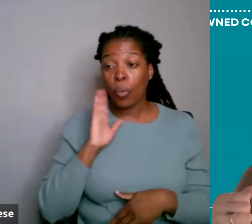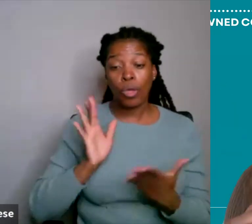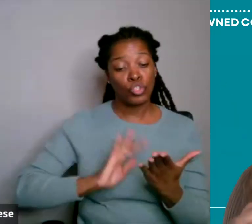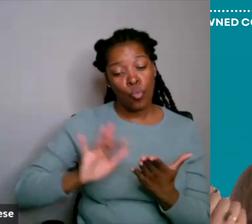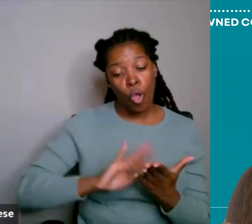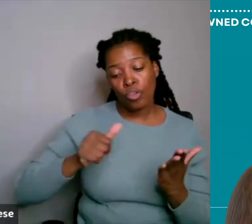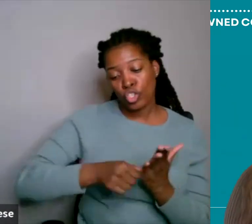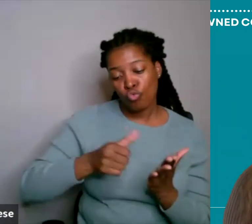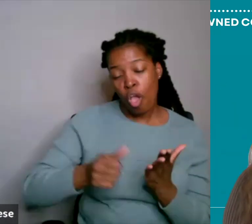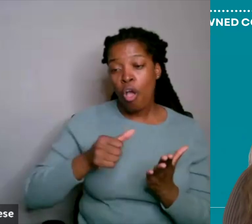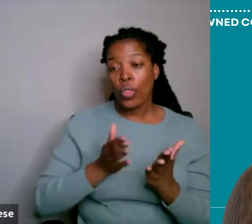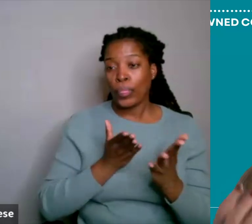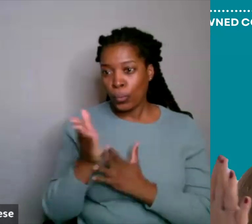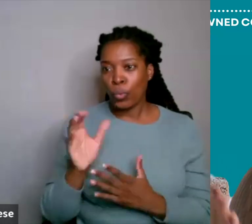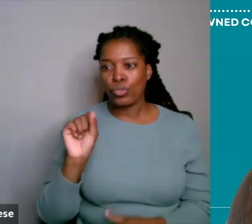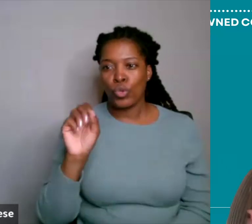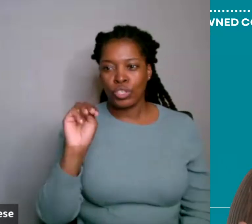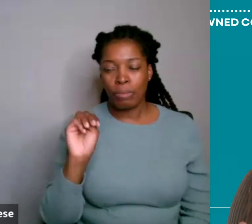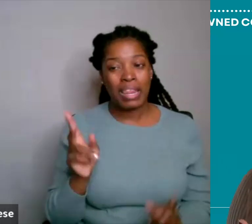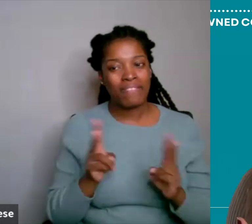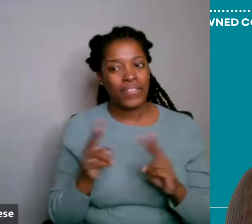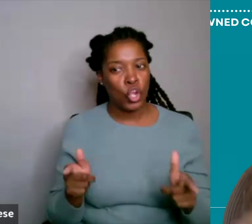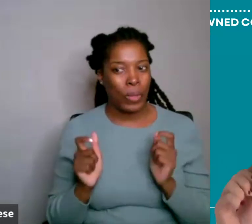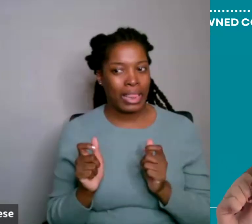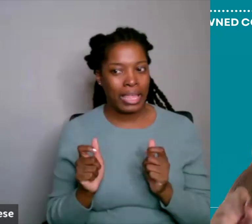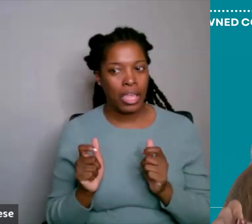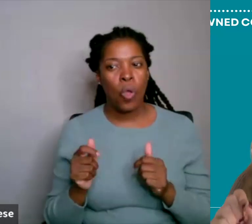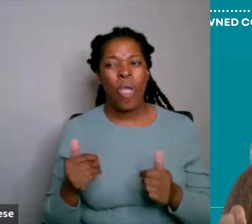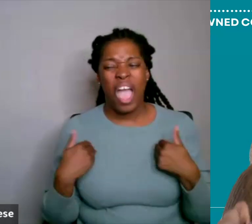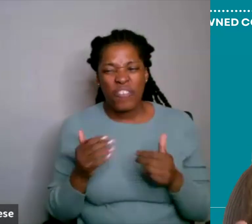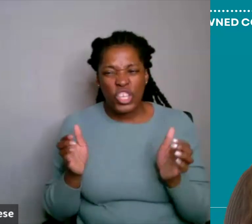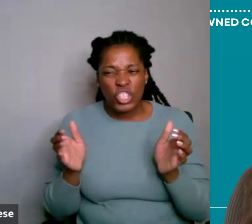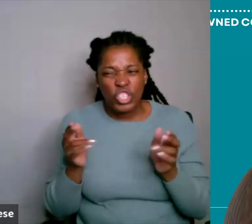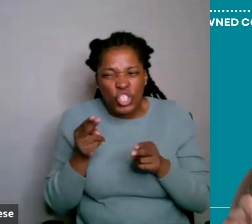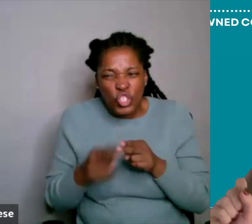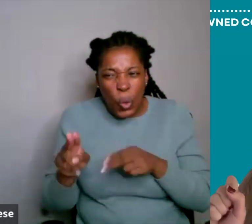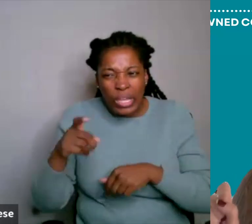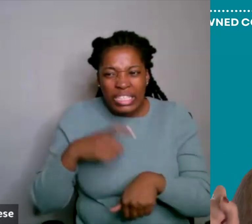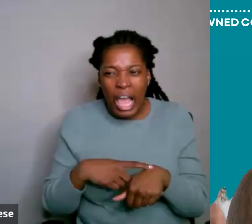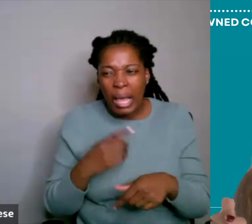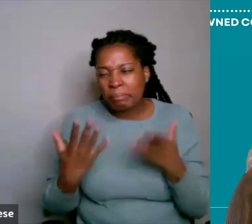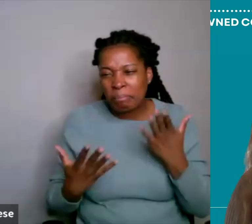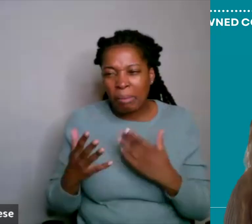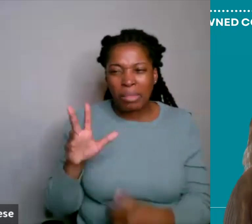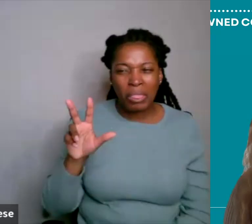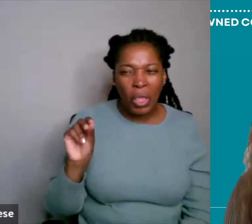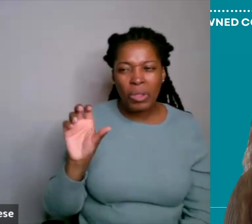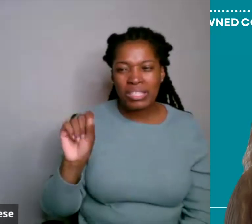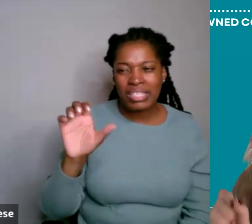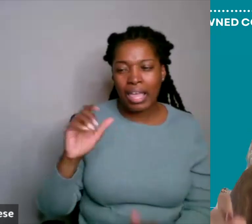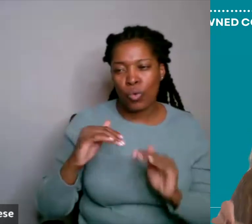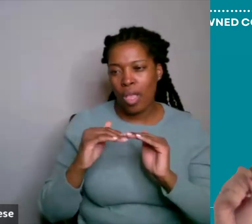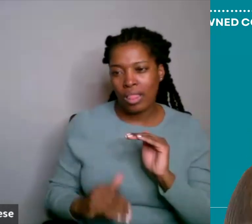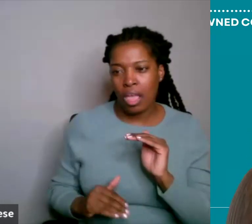scrolling through their social media very rapidly. We have a small amount of time, usually only like 30 seconds or